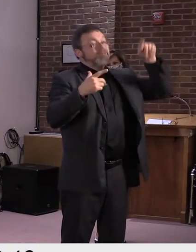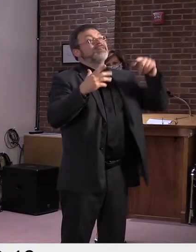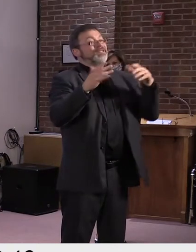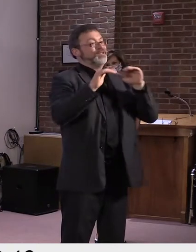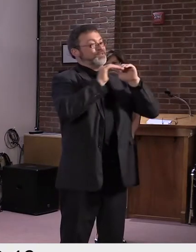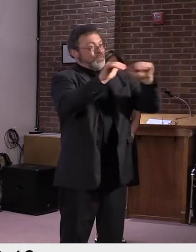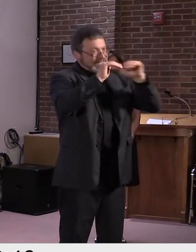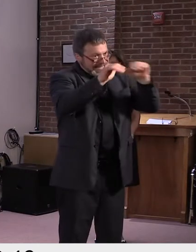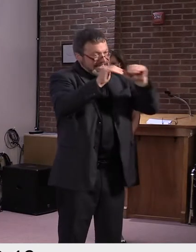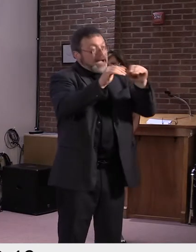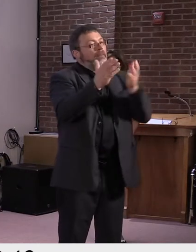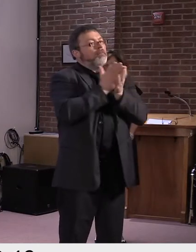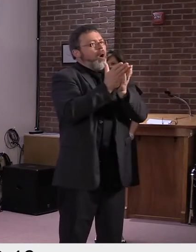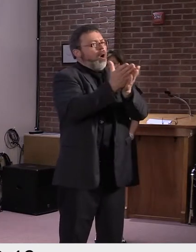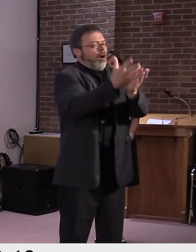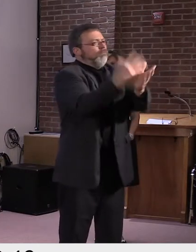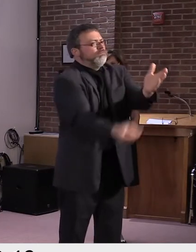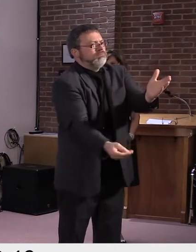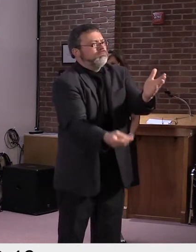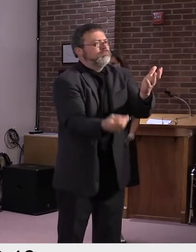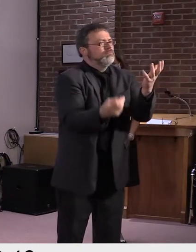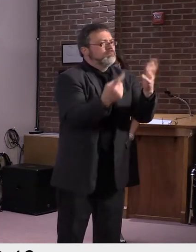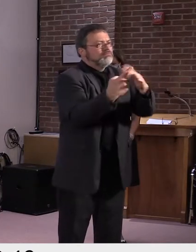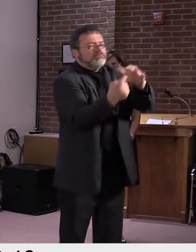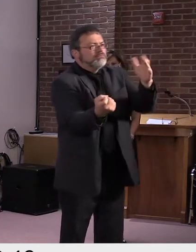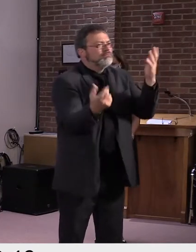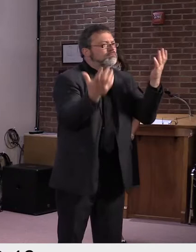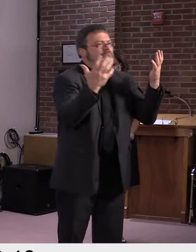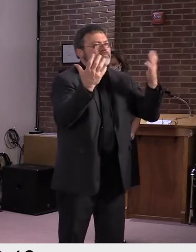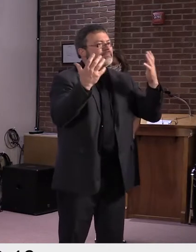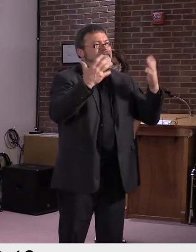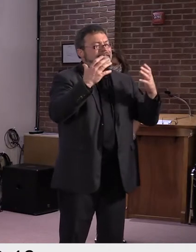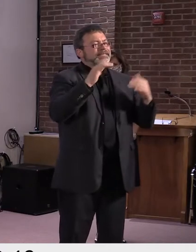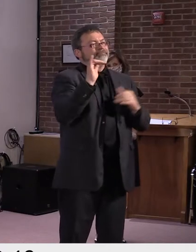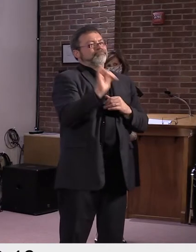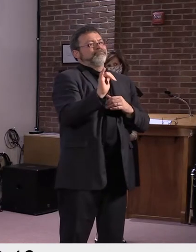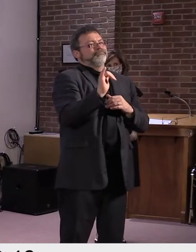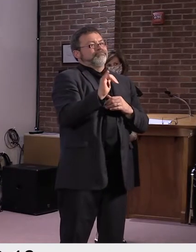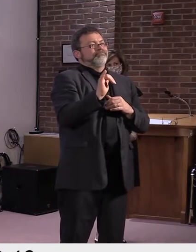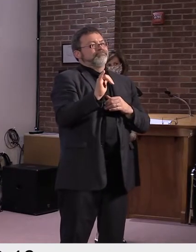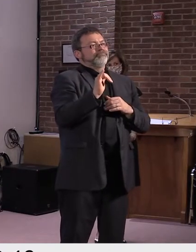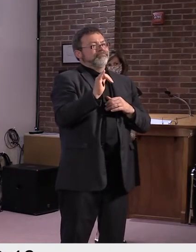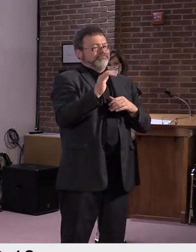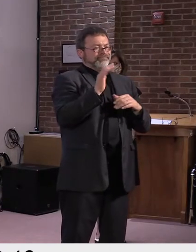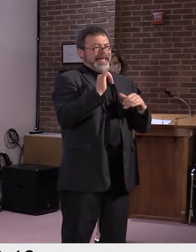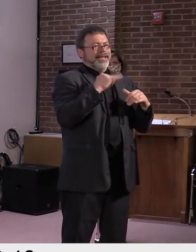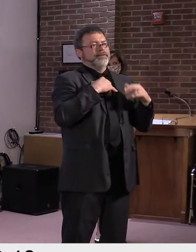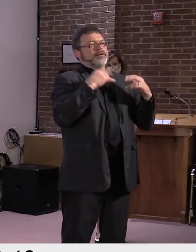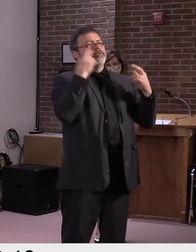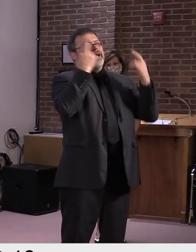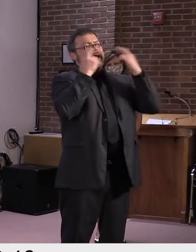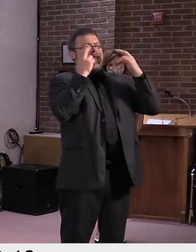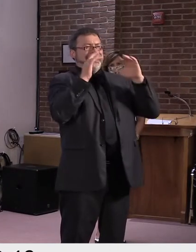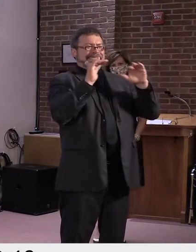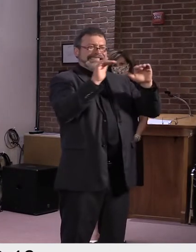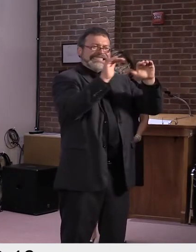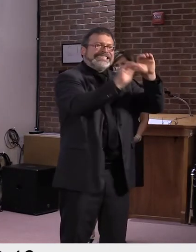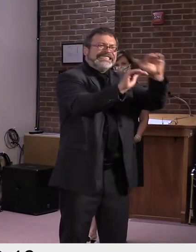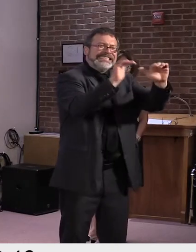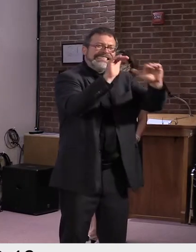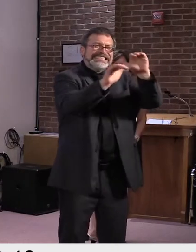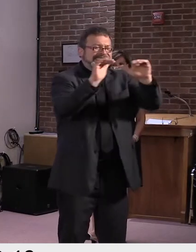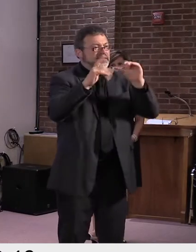to, unfortunate opportunity to reiterate safety guidance around swimming and boating as we encourage folks to get outside.